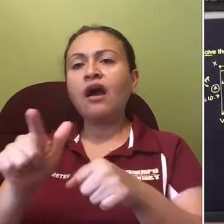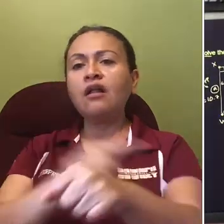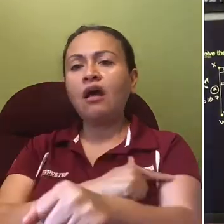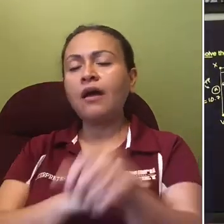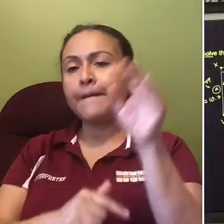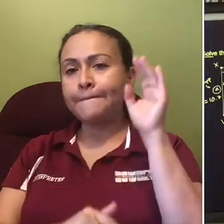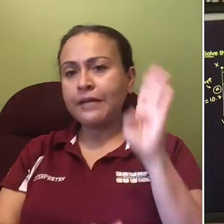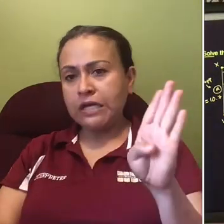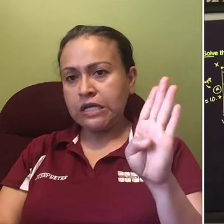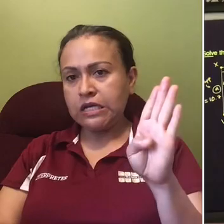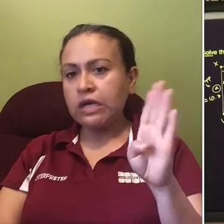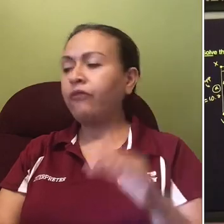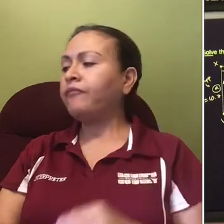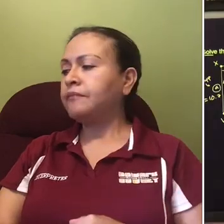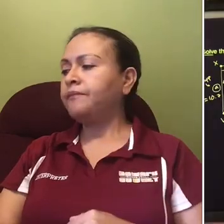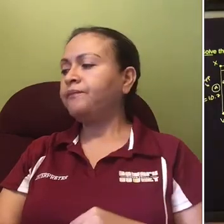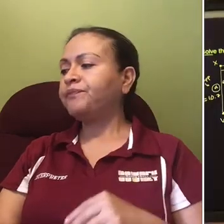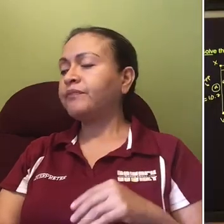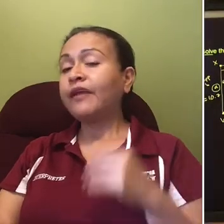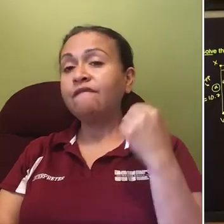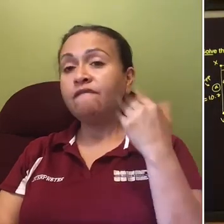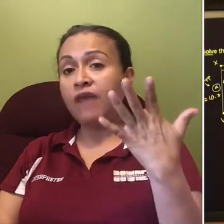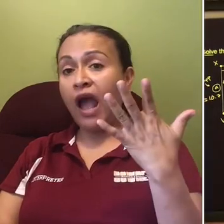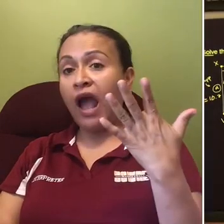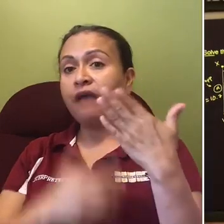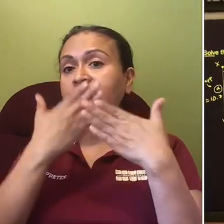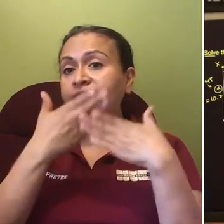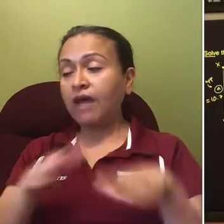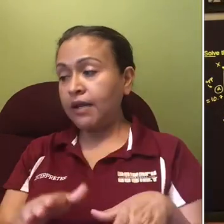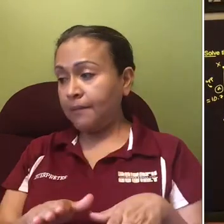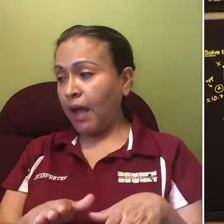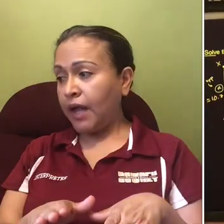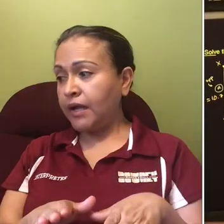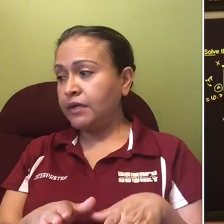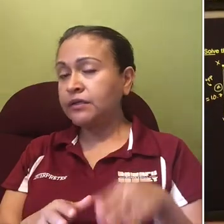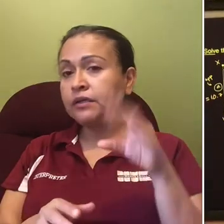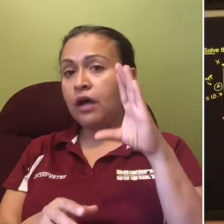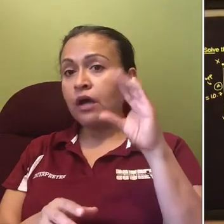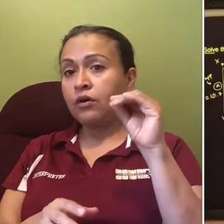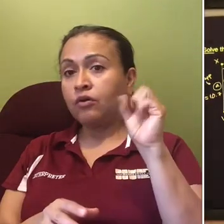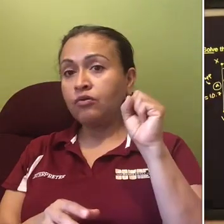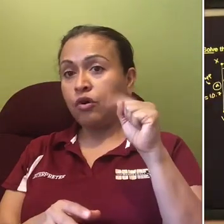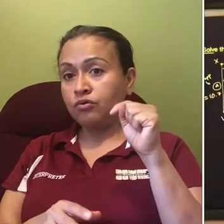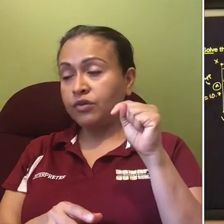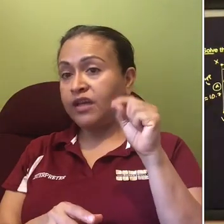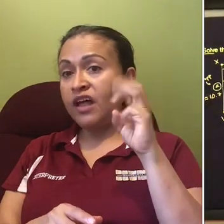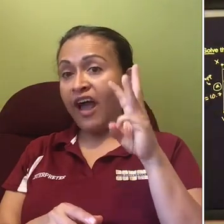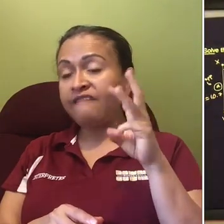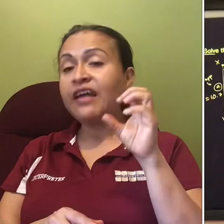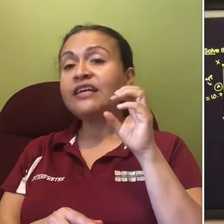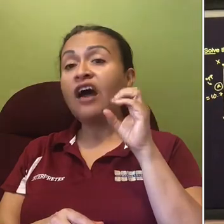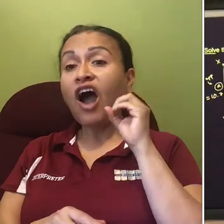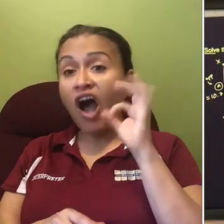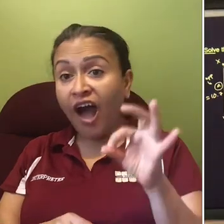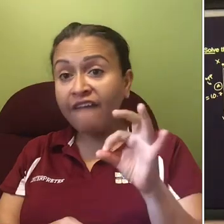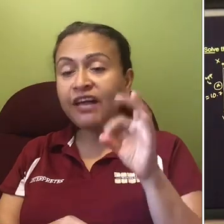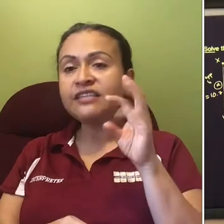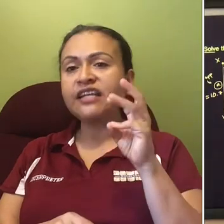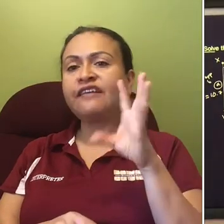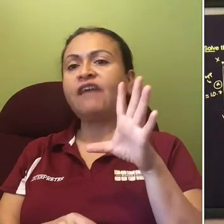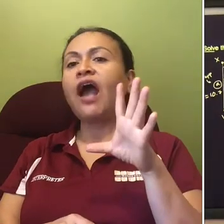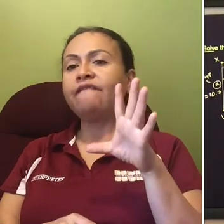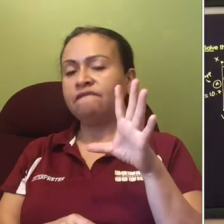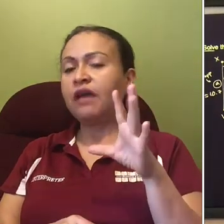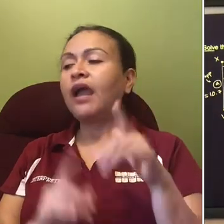b. Length of b is 5 divided by cosine of 65 degrees. And